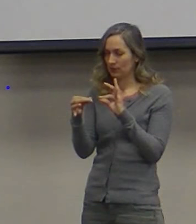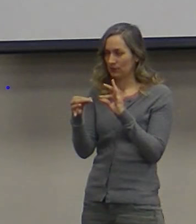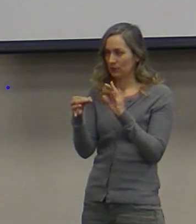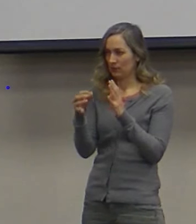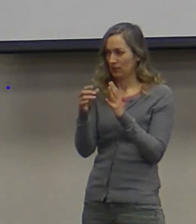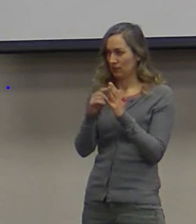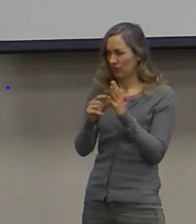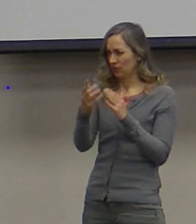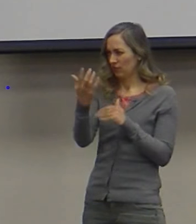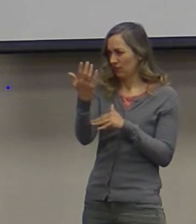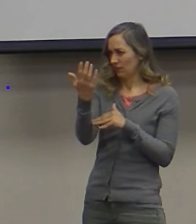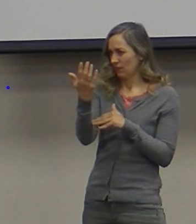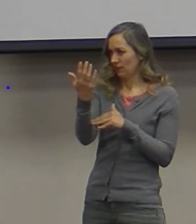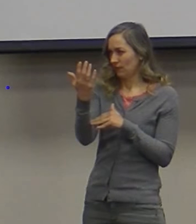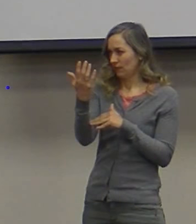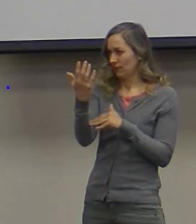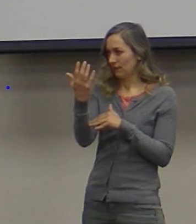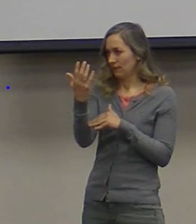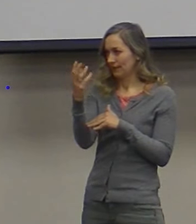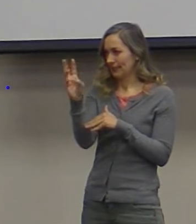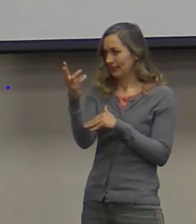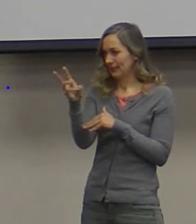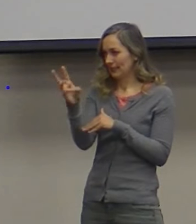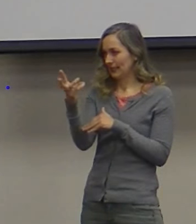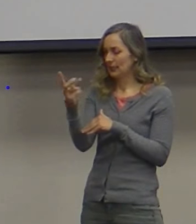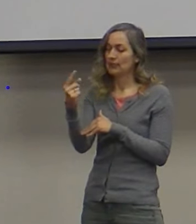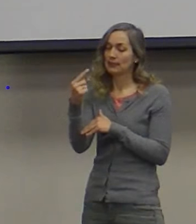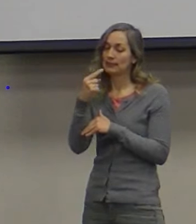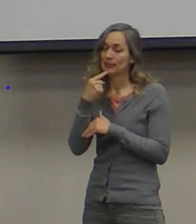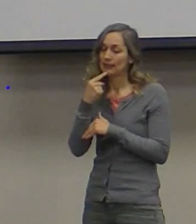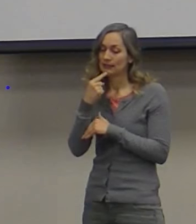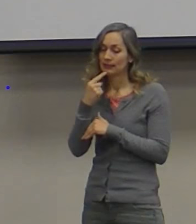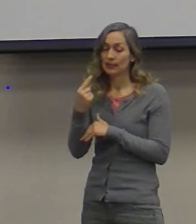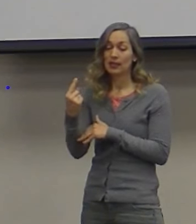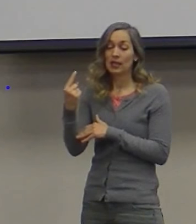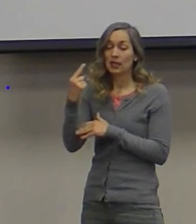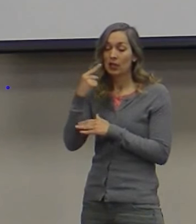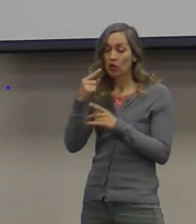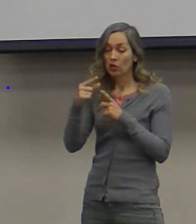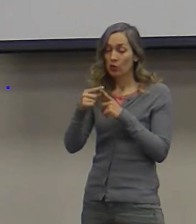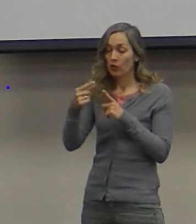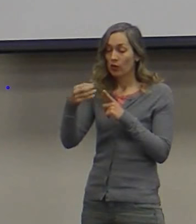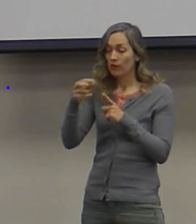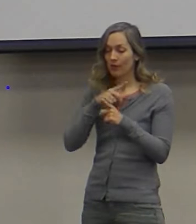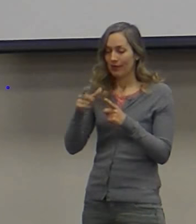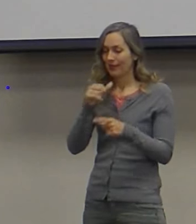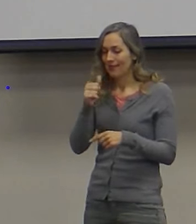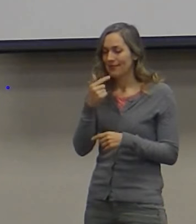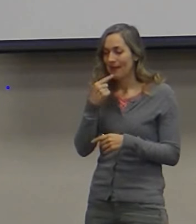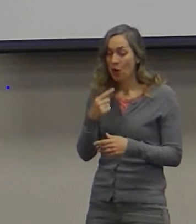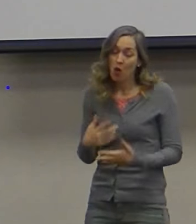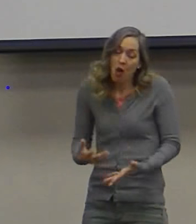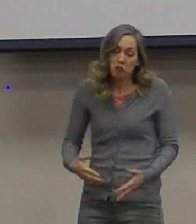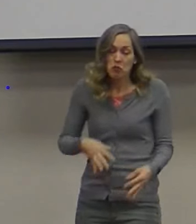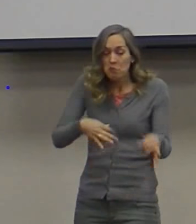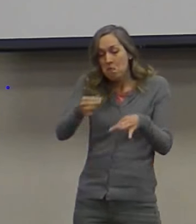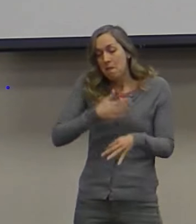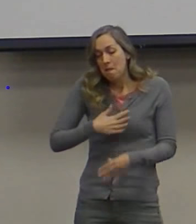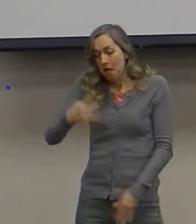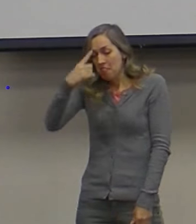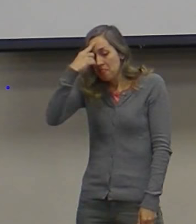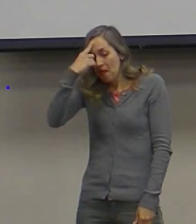15, or 16, when he says, "Hear the word of the Lord," he doesn't say, "Here's my thoughts on the subject," or "Here's what I